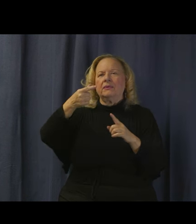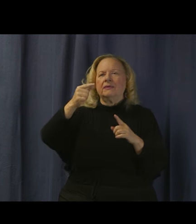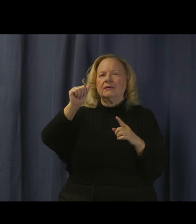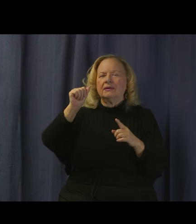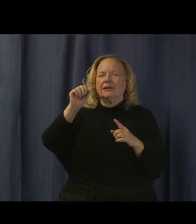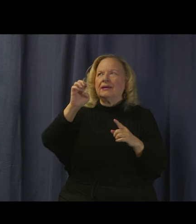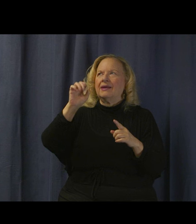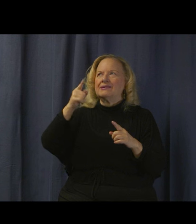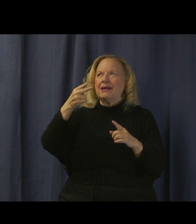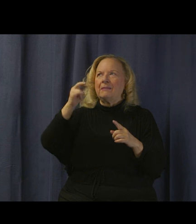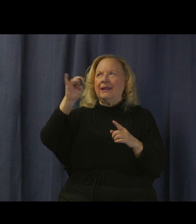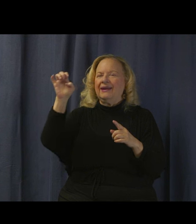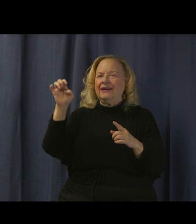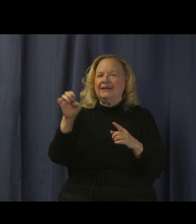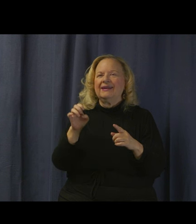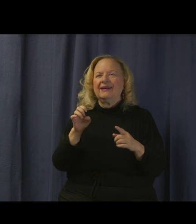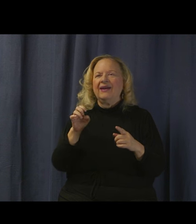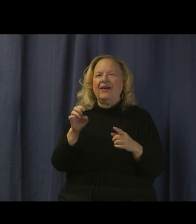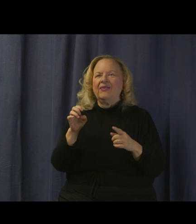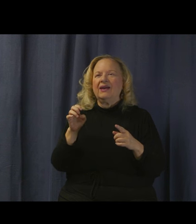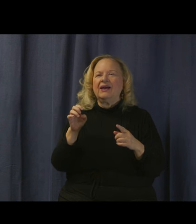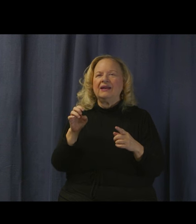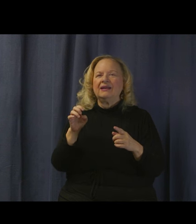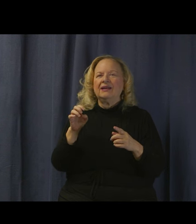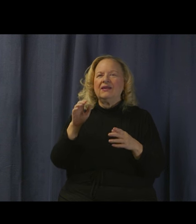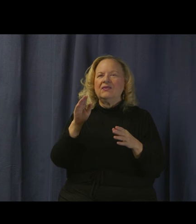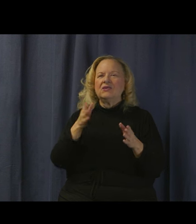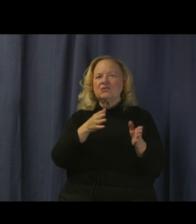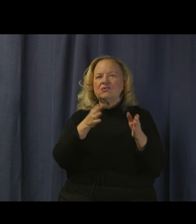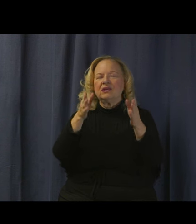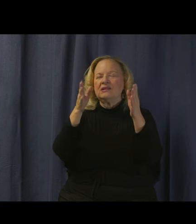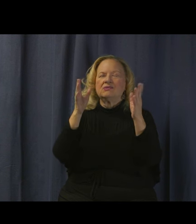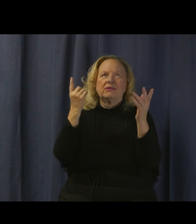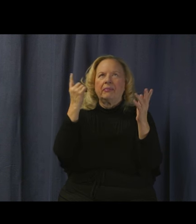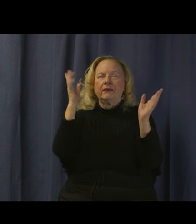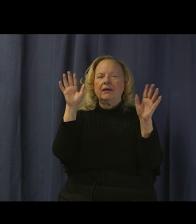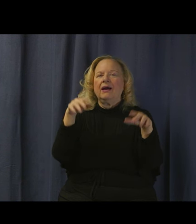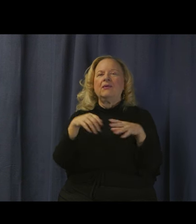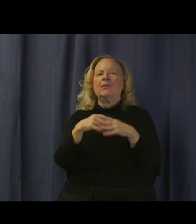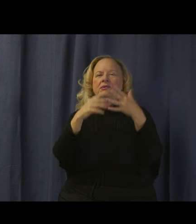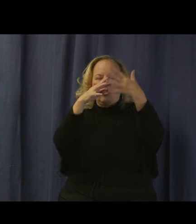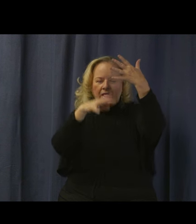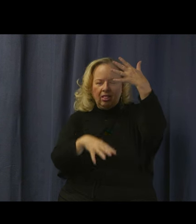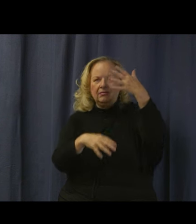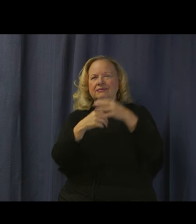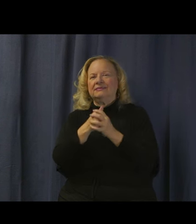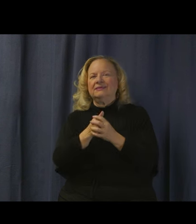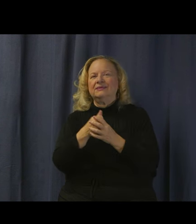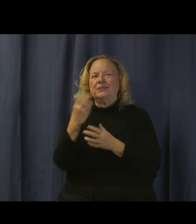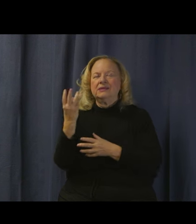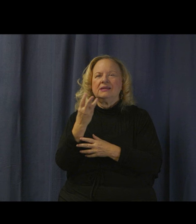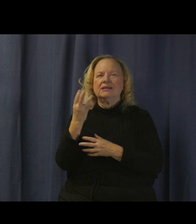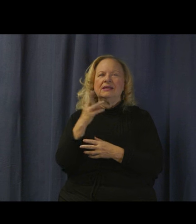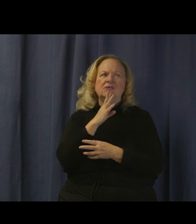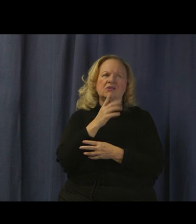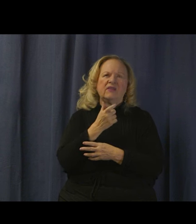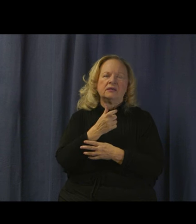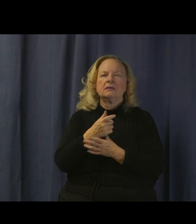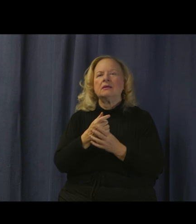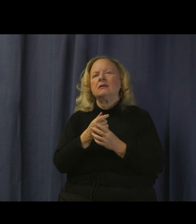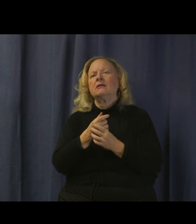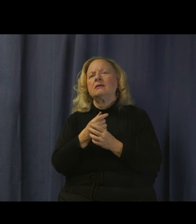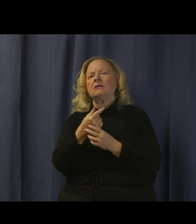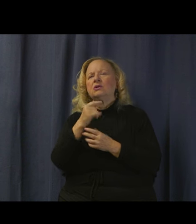Street. And then again in Jerusalem. But check out this on Wednesday. We're going to visit Jeremy Gimpel,